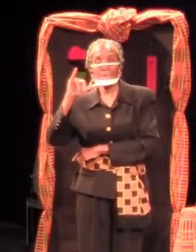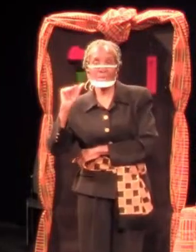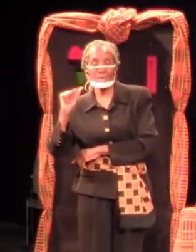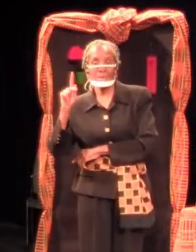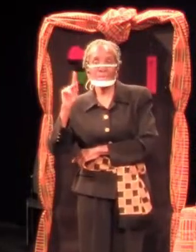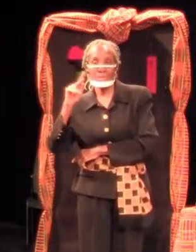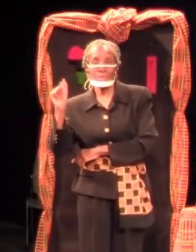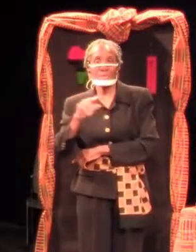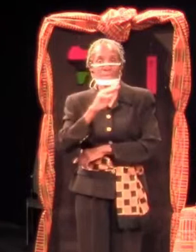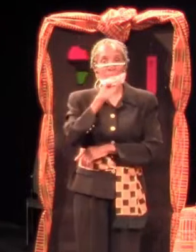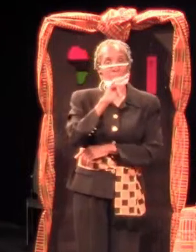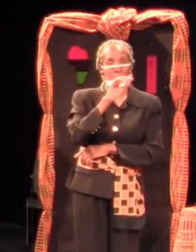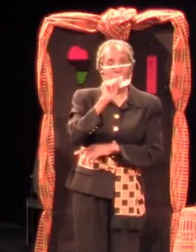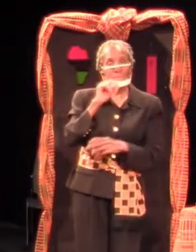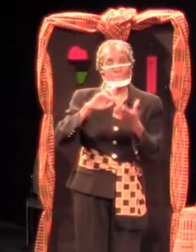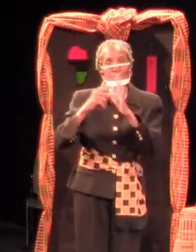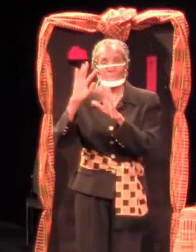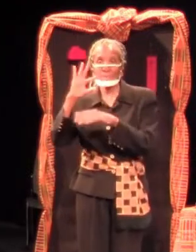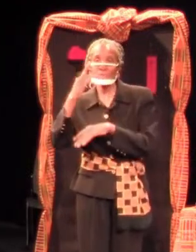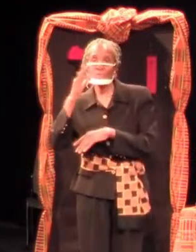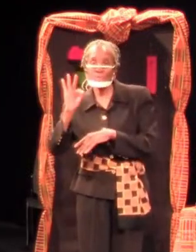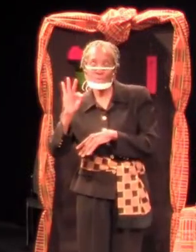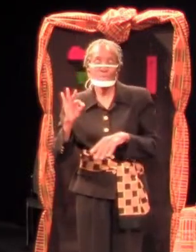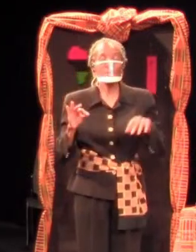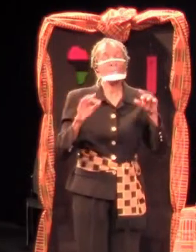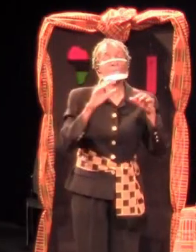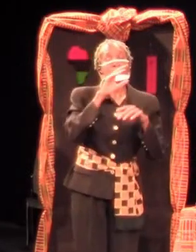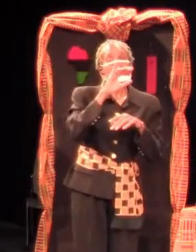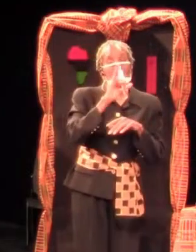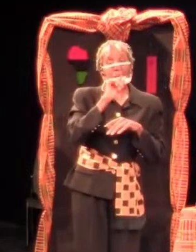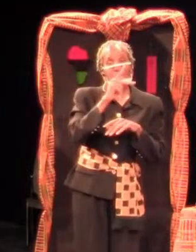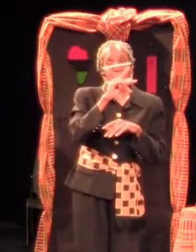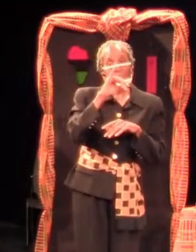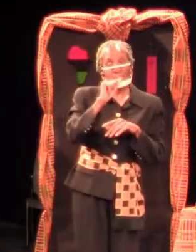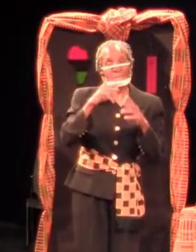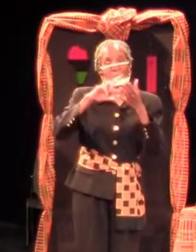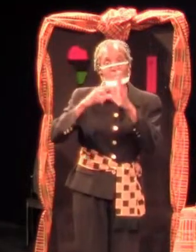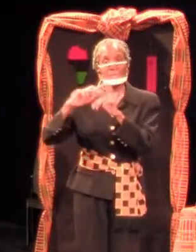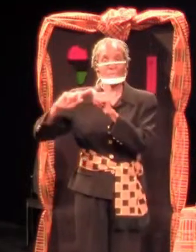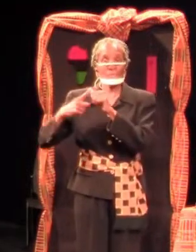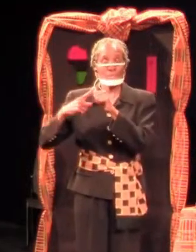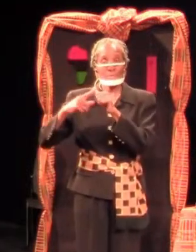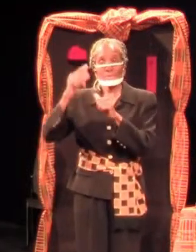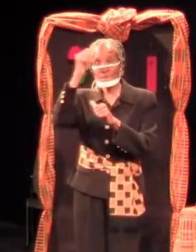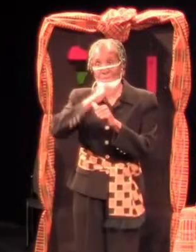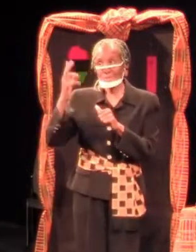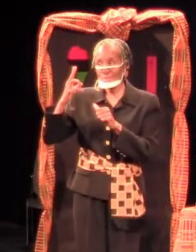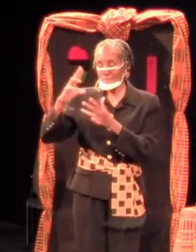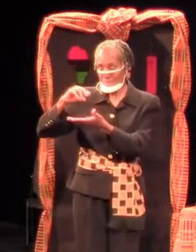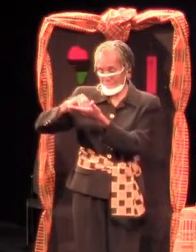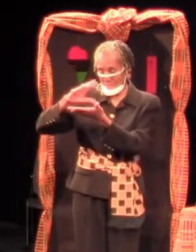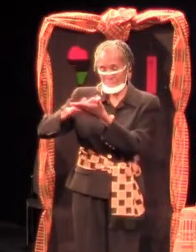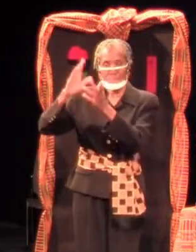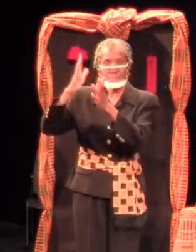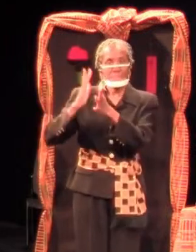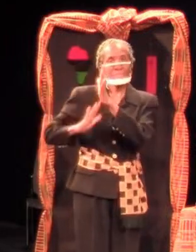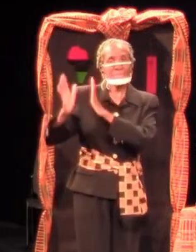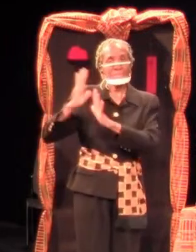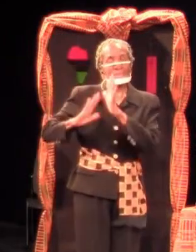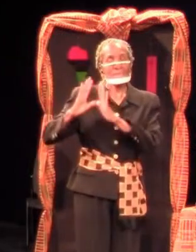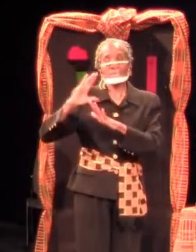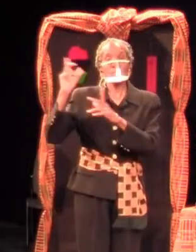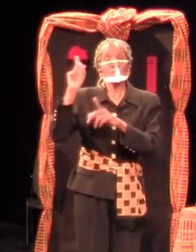meaning fruits, ya Kwanzaa meaning first. Recorded in African history as far back as